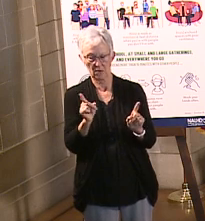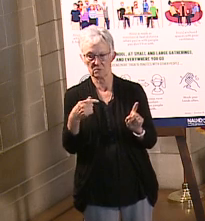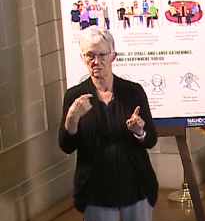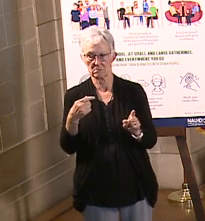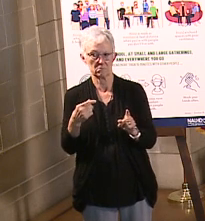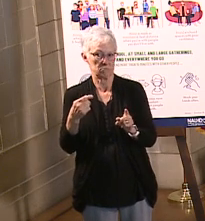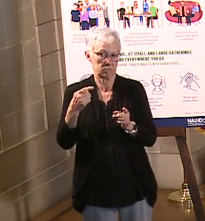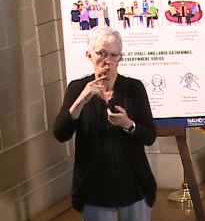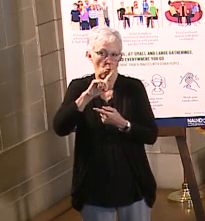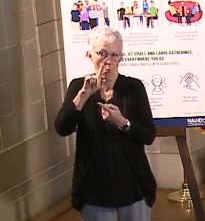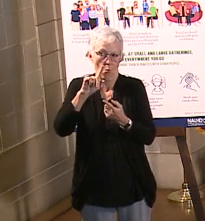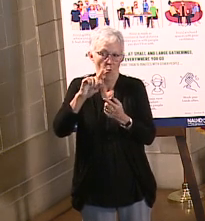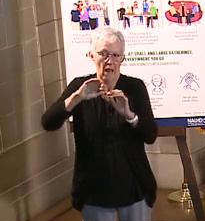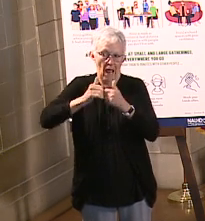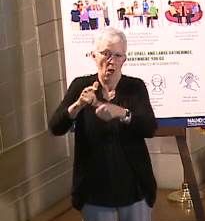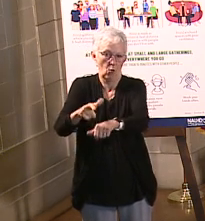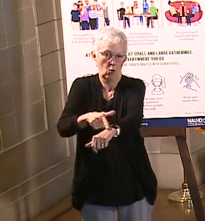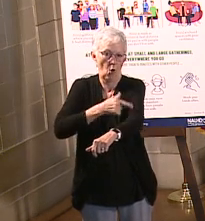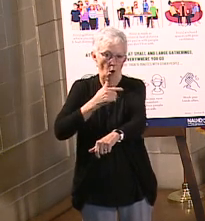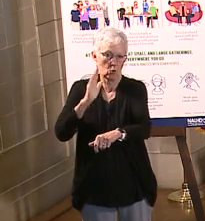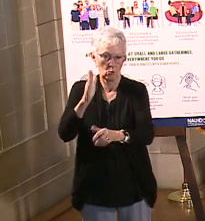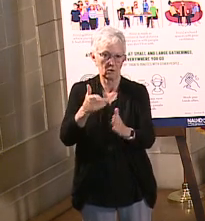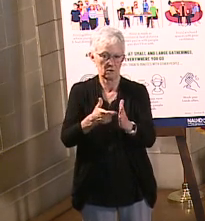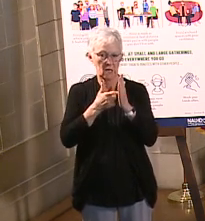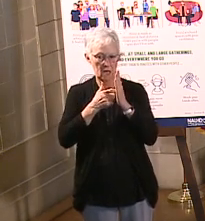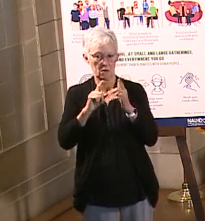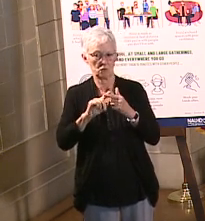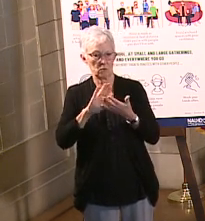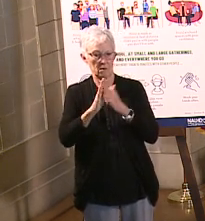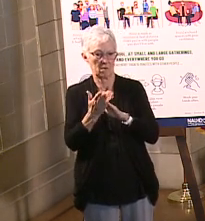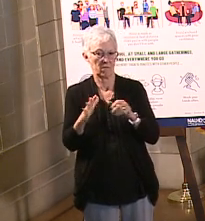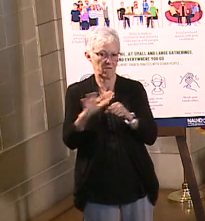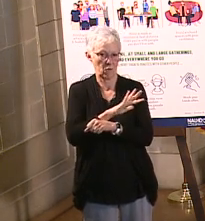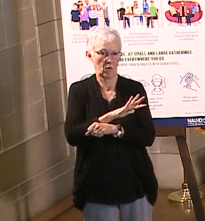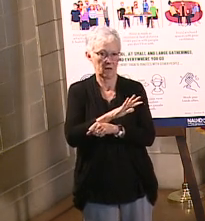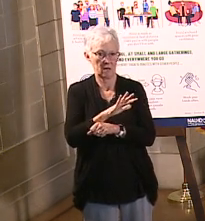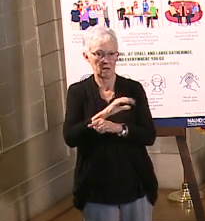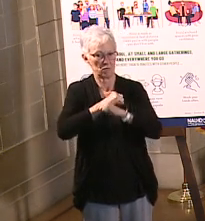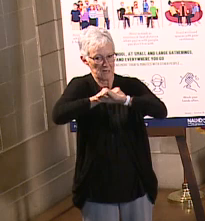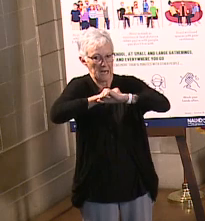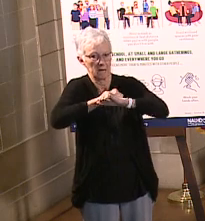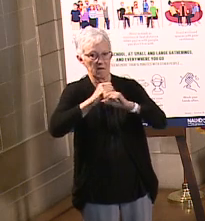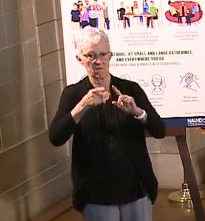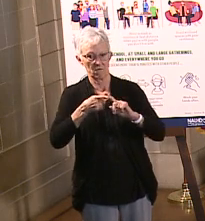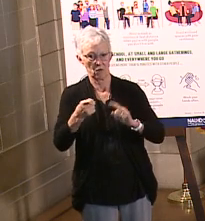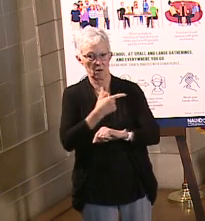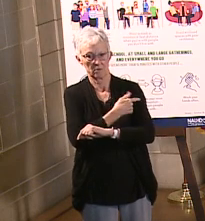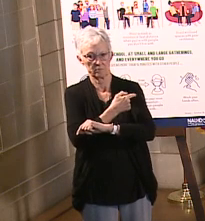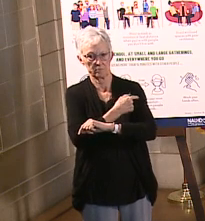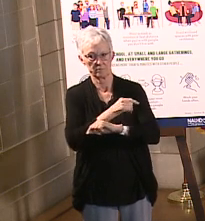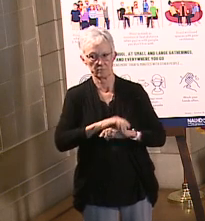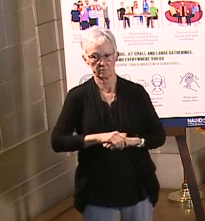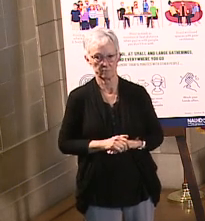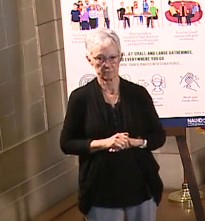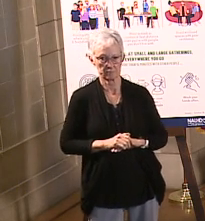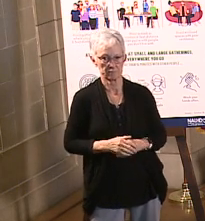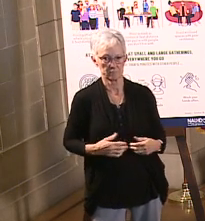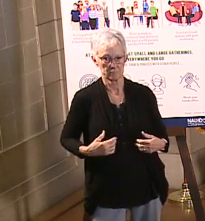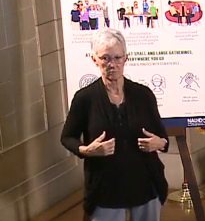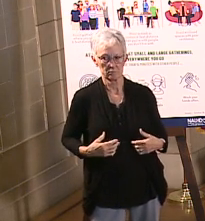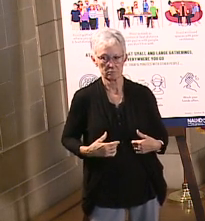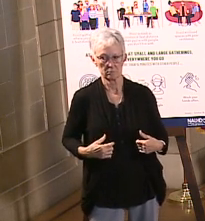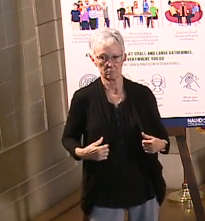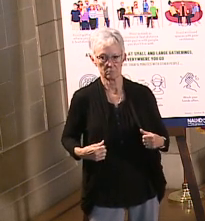know right away. And it's public, so we should know right away. Yeah, Andrew. Are we covered across the entire state